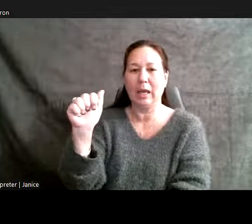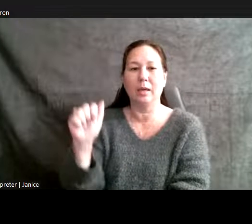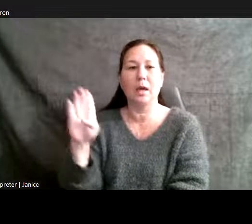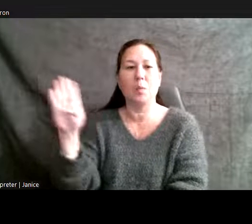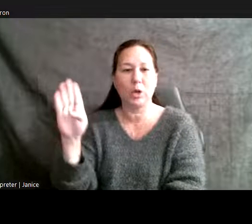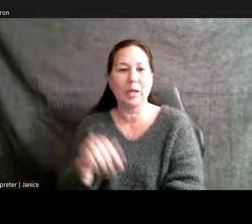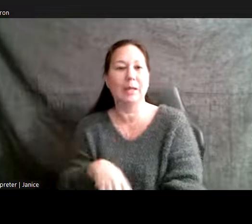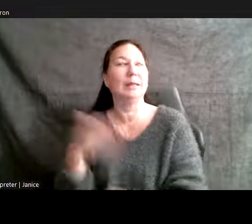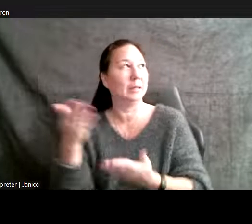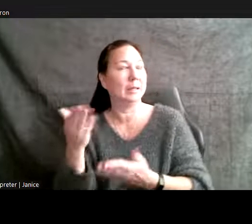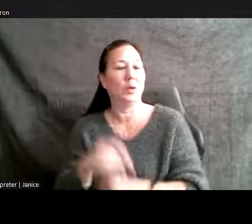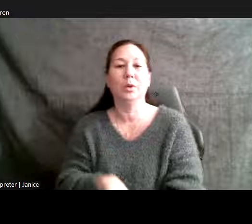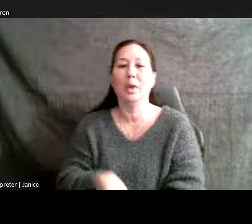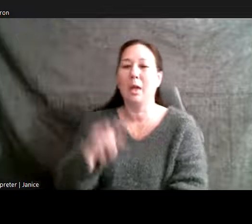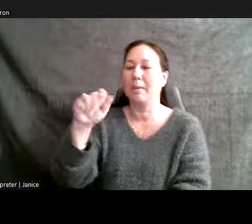Cook.